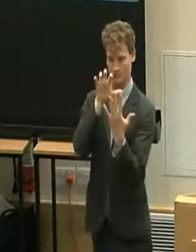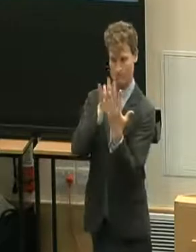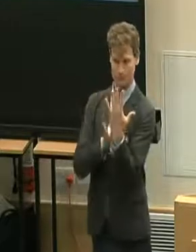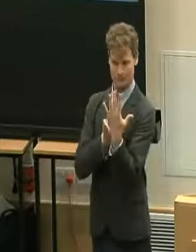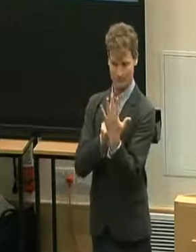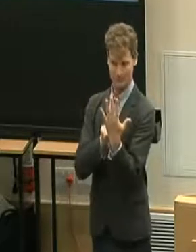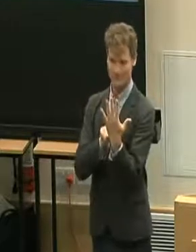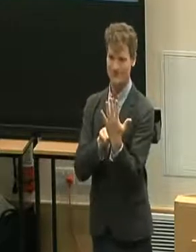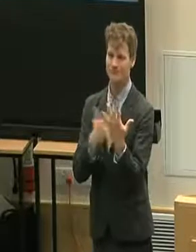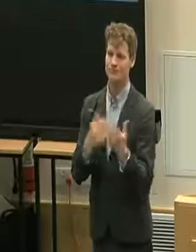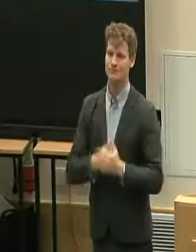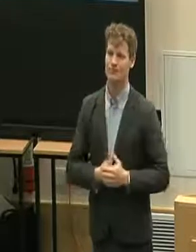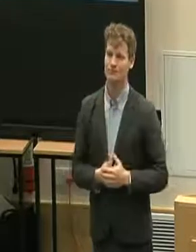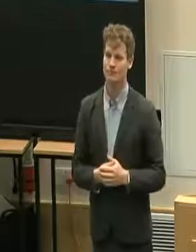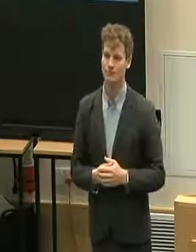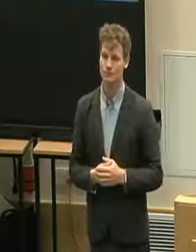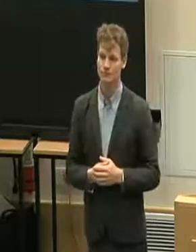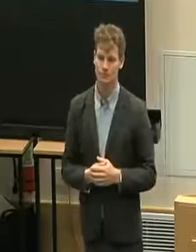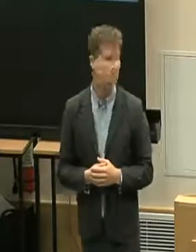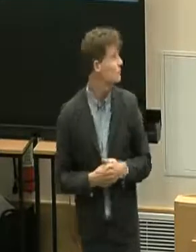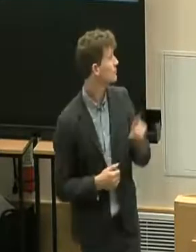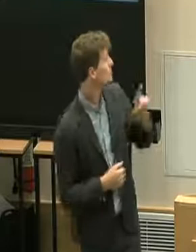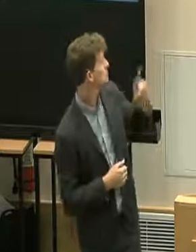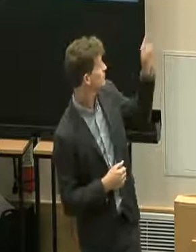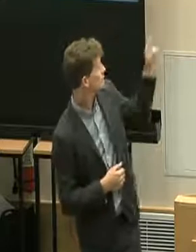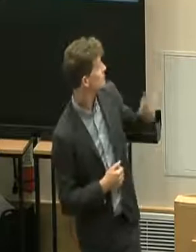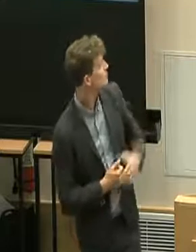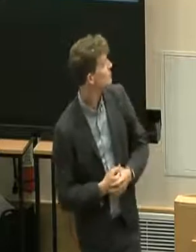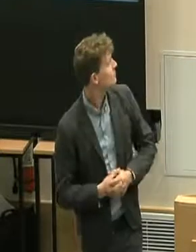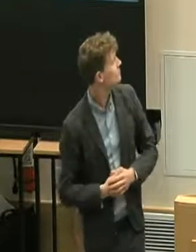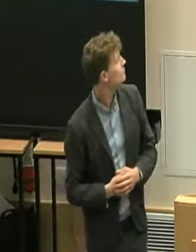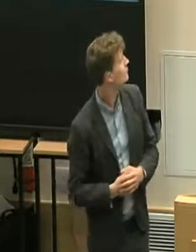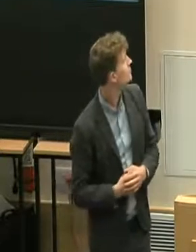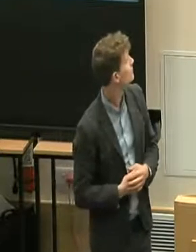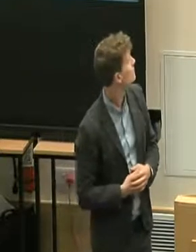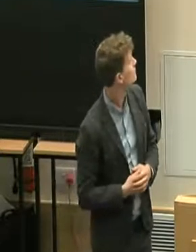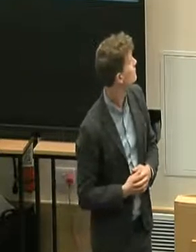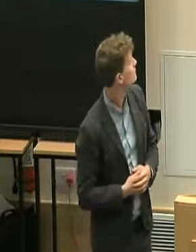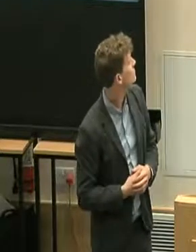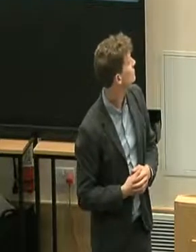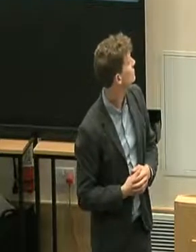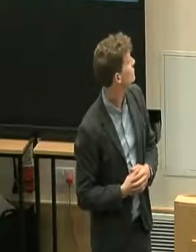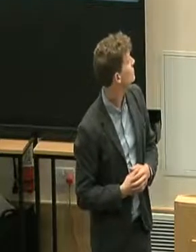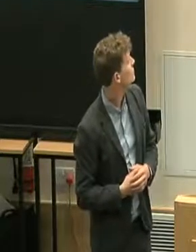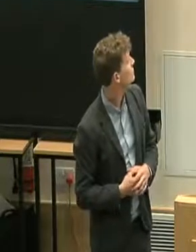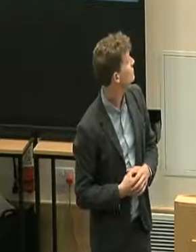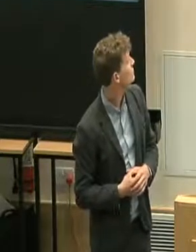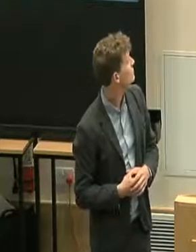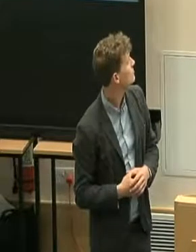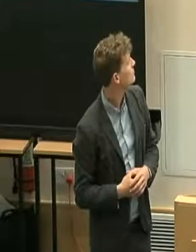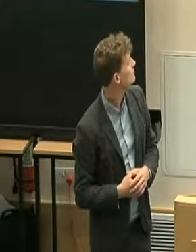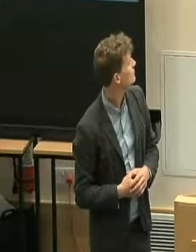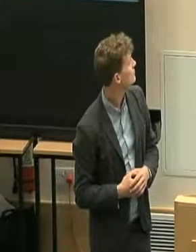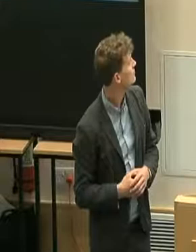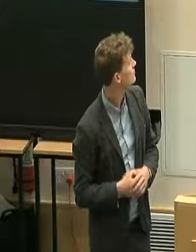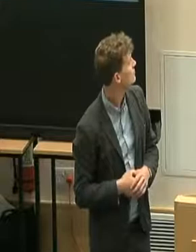before and under the law and are entitled without discrimination to the equal protection and equal benefit of the law, CRPD Article